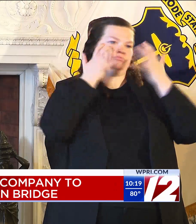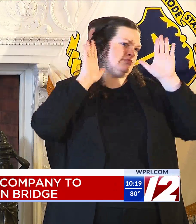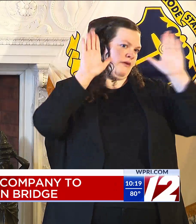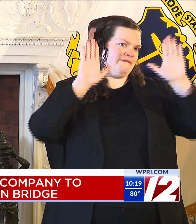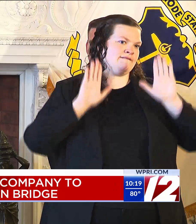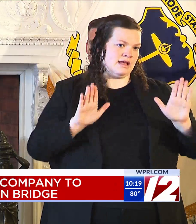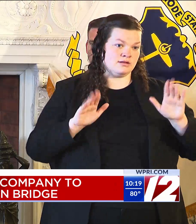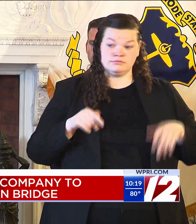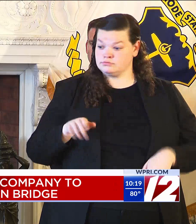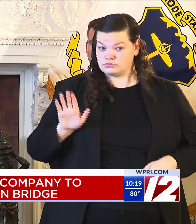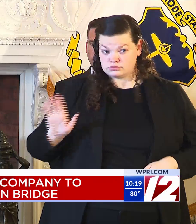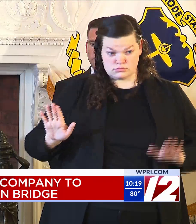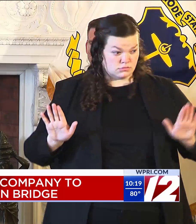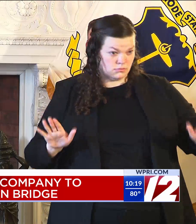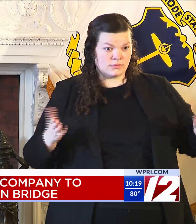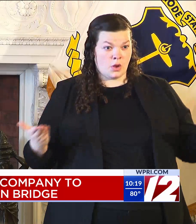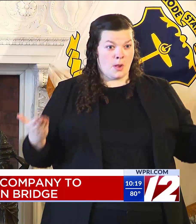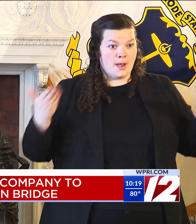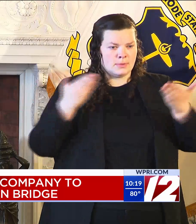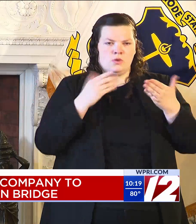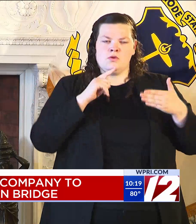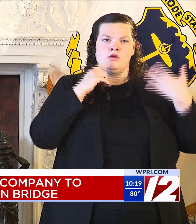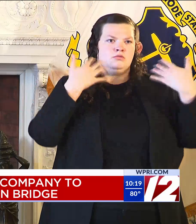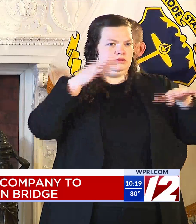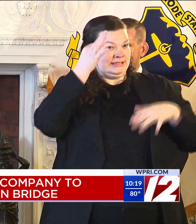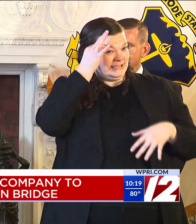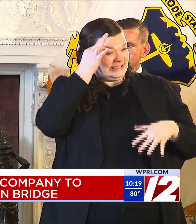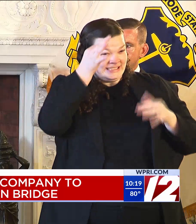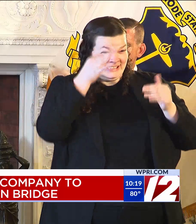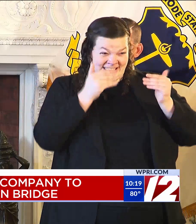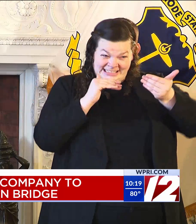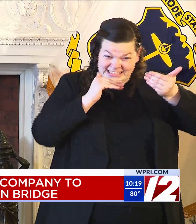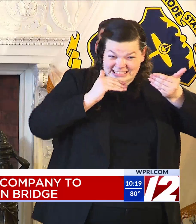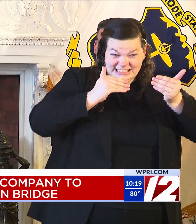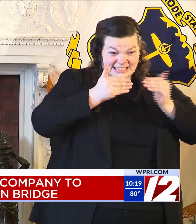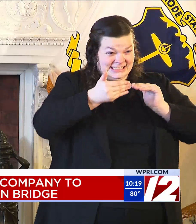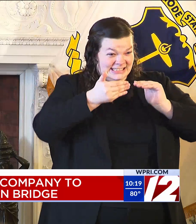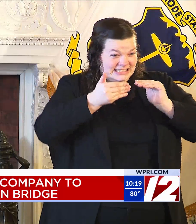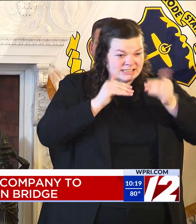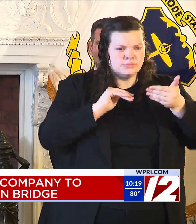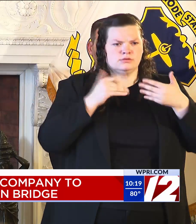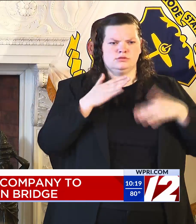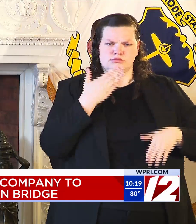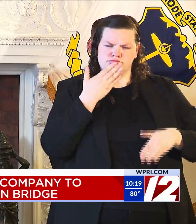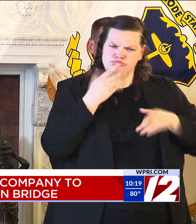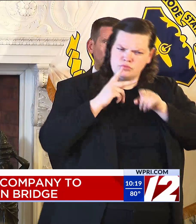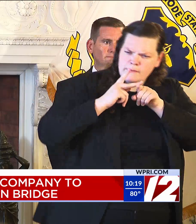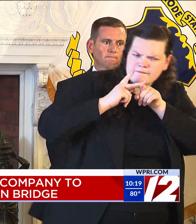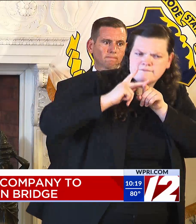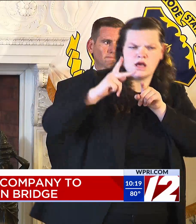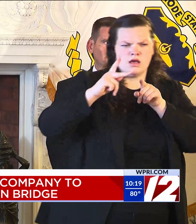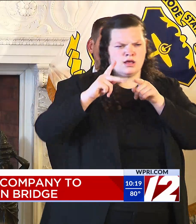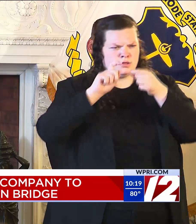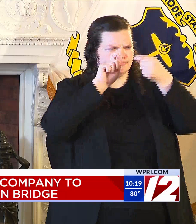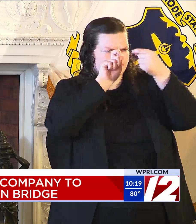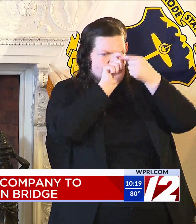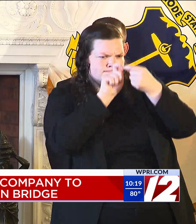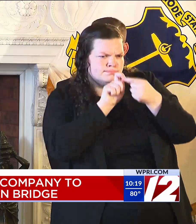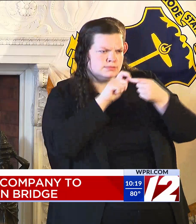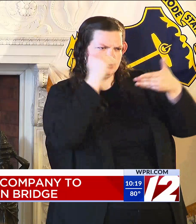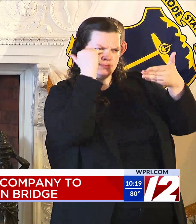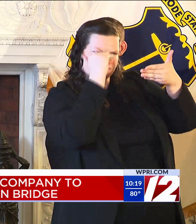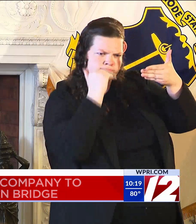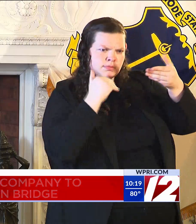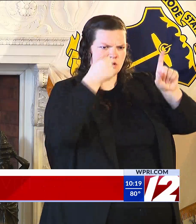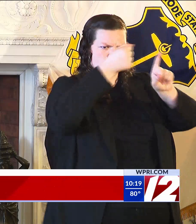other. They were highly professional and highly detailed. It indicated to us, and it indicates to